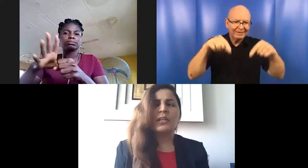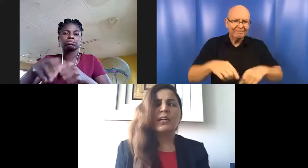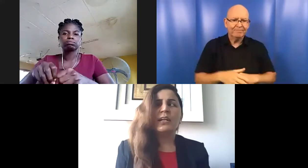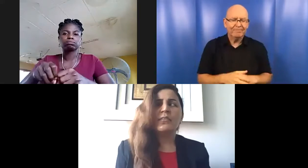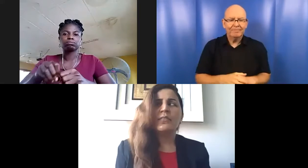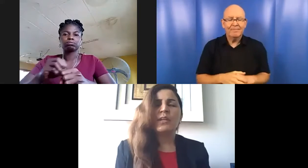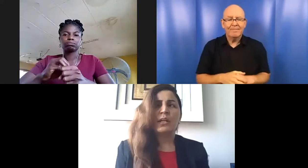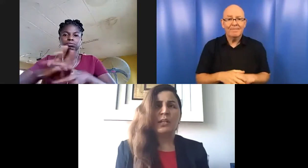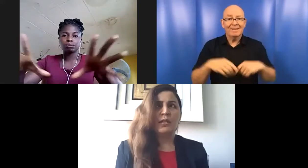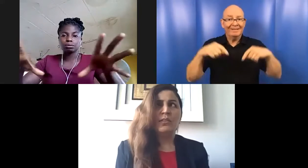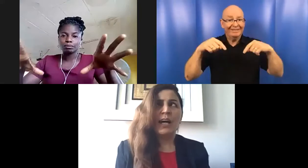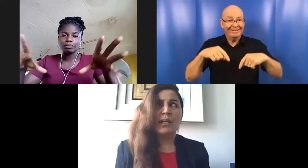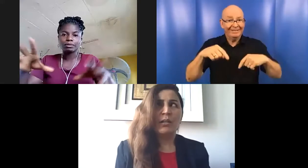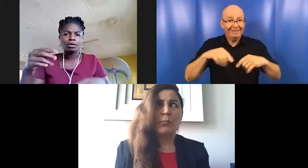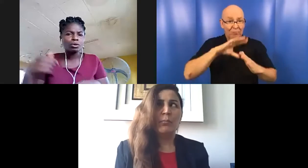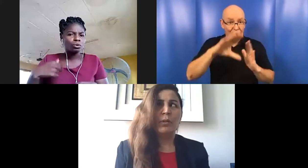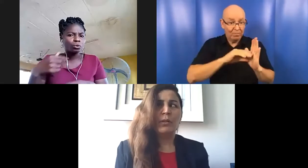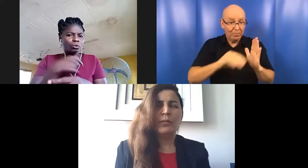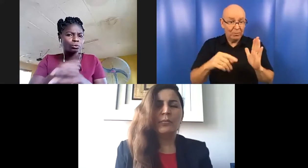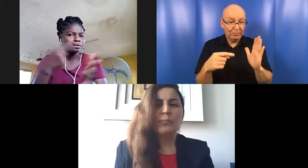we realized that